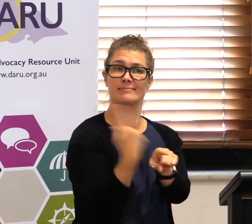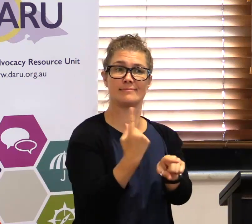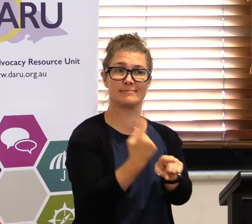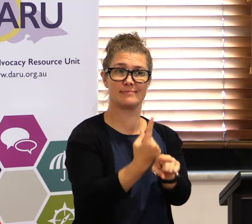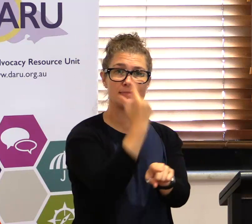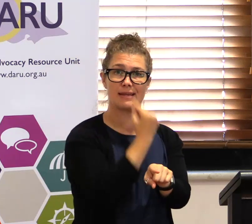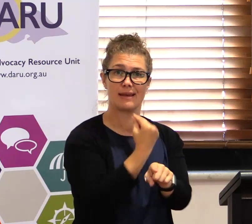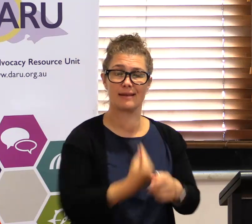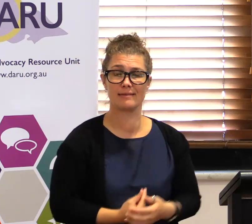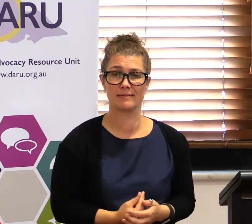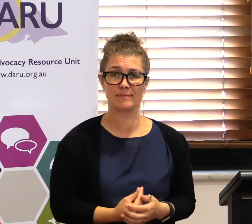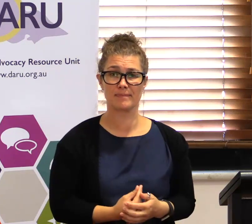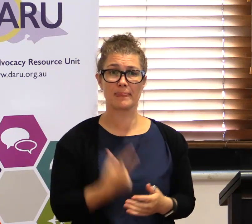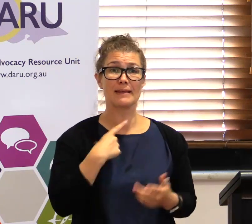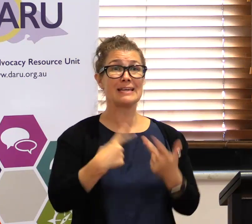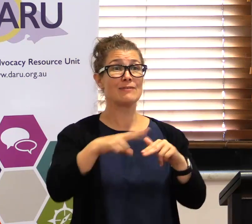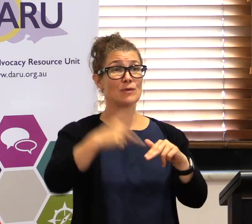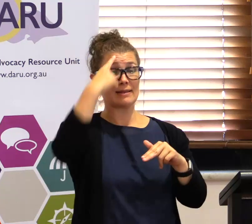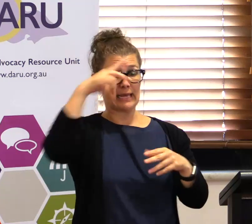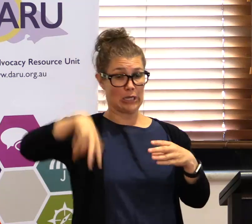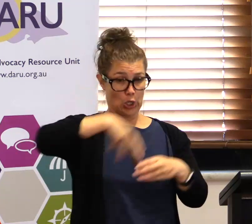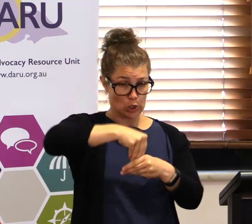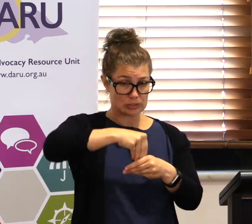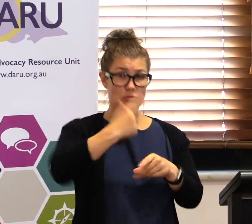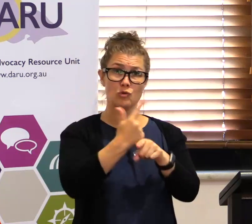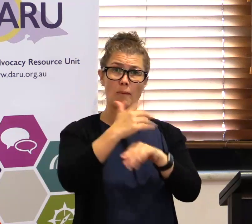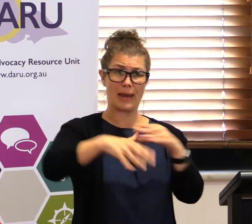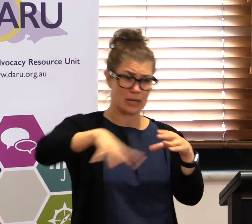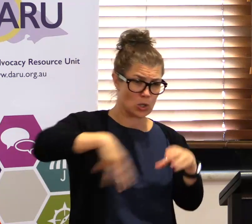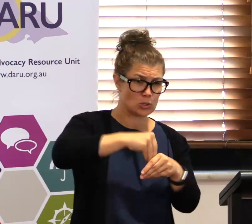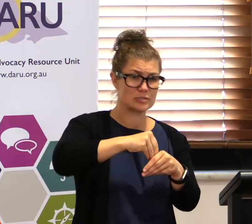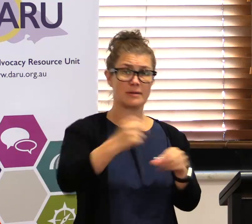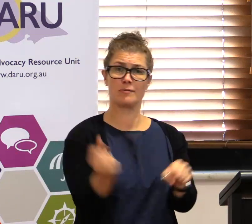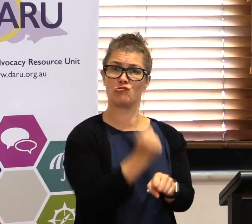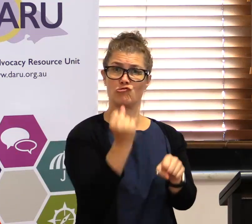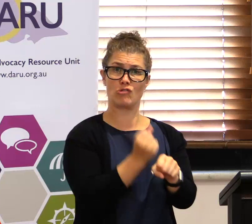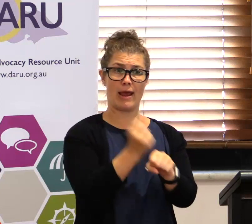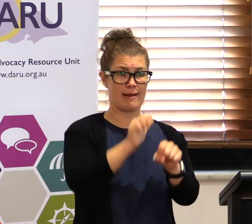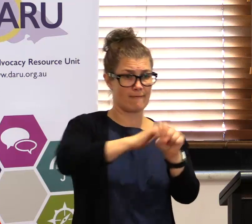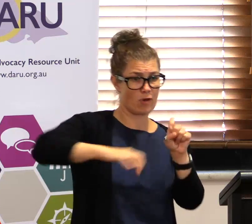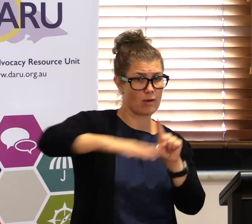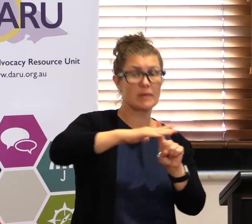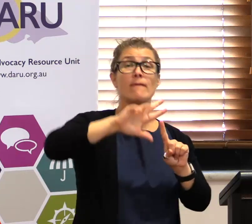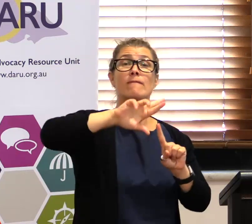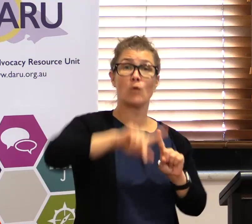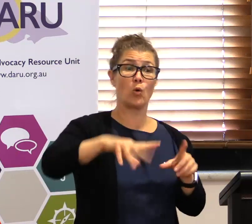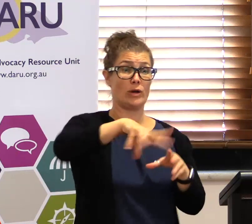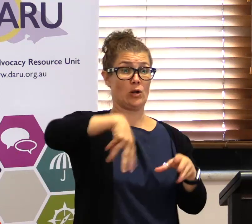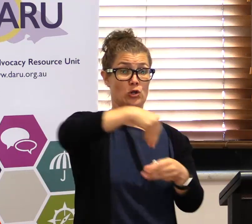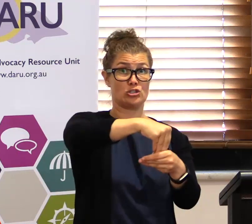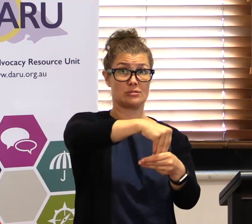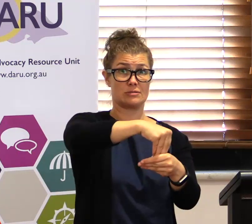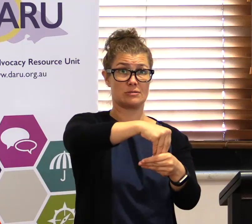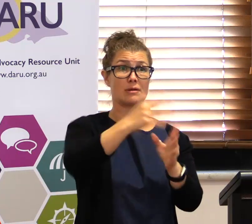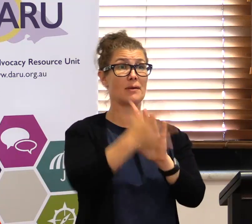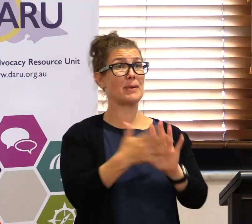can think inclusion and talk inclusion and create that environment for inclusion, then